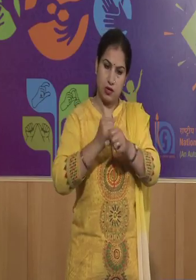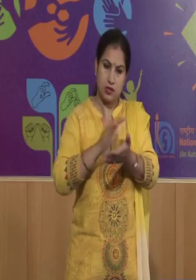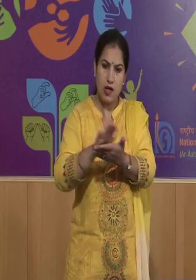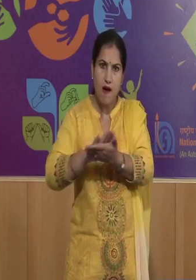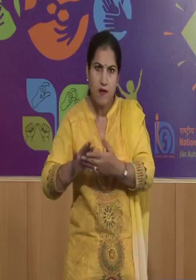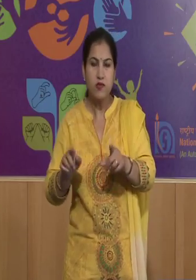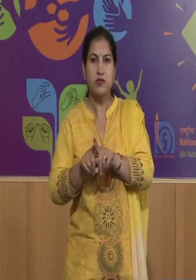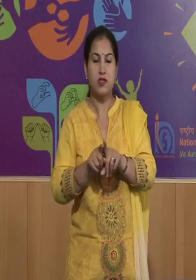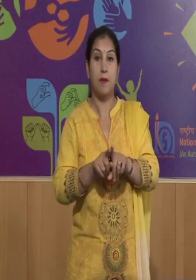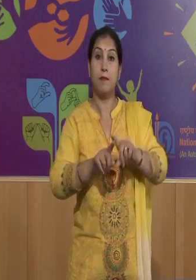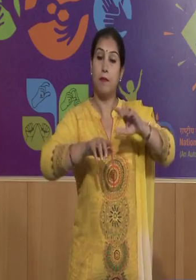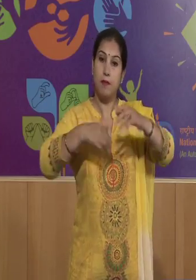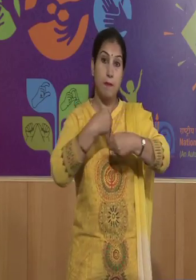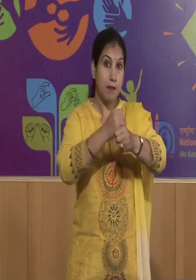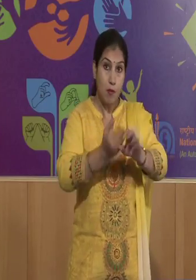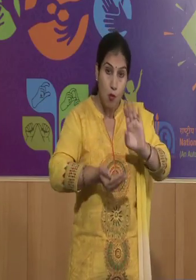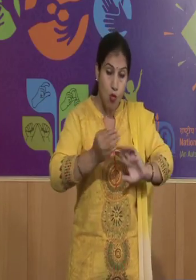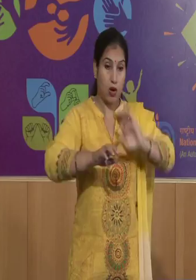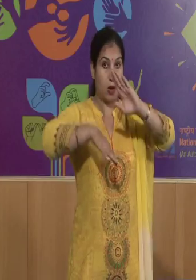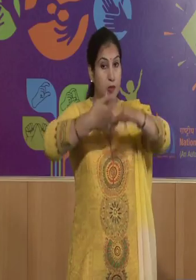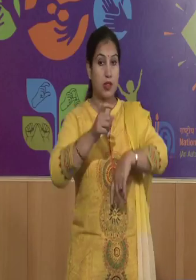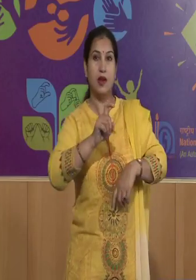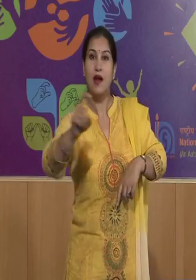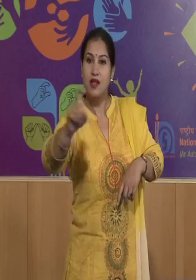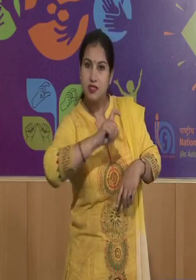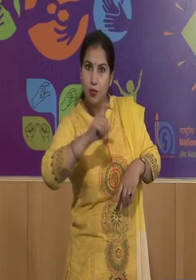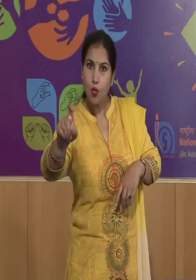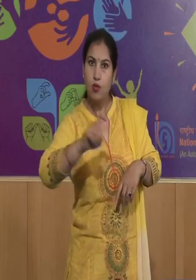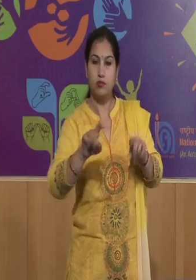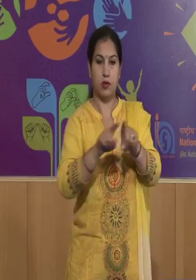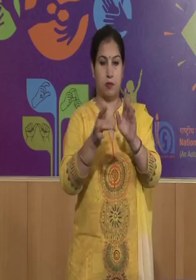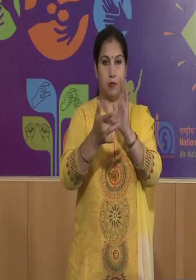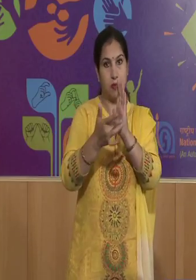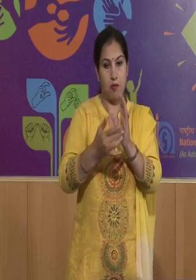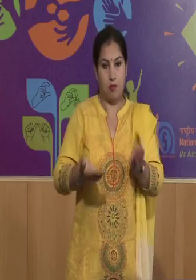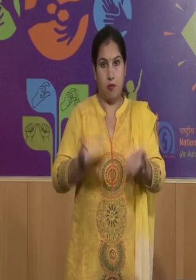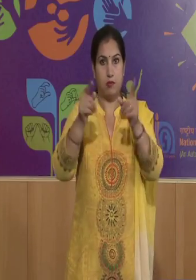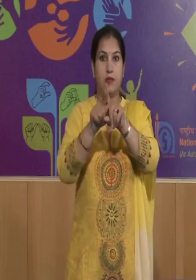Transport and communication technology also developed at a very fast